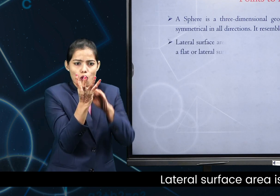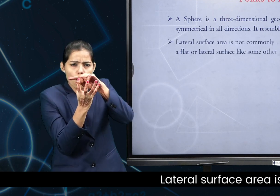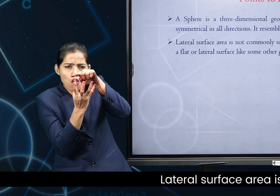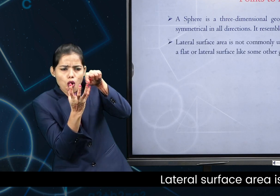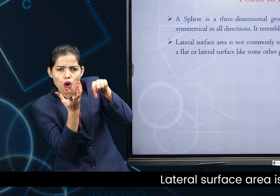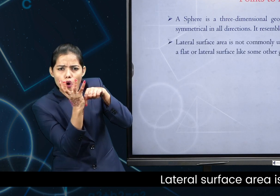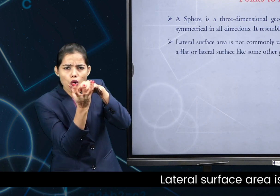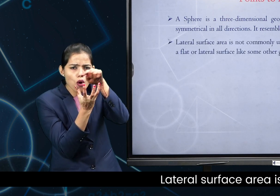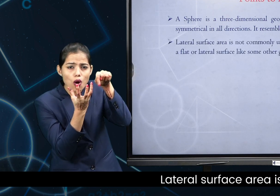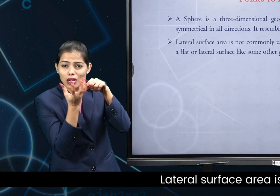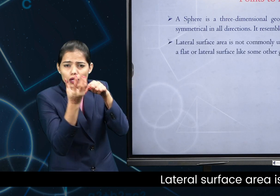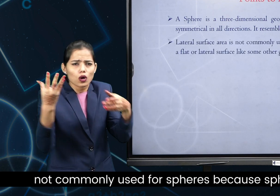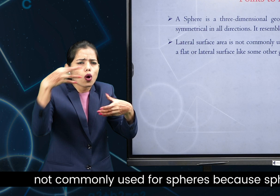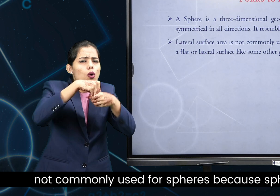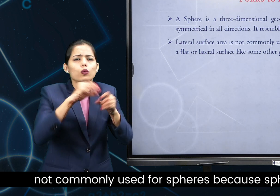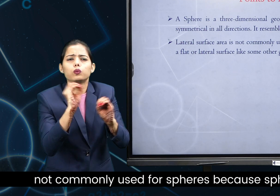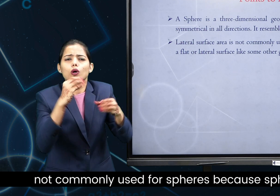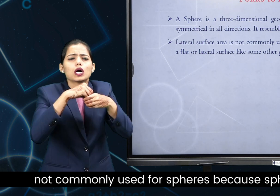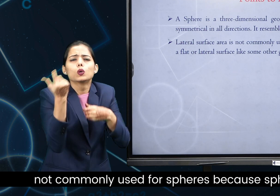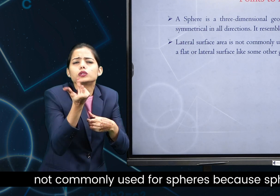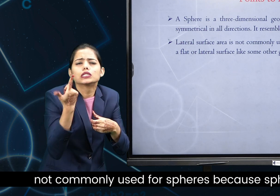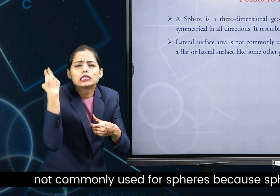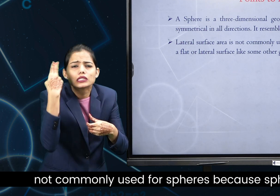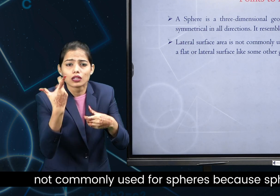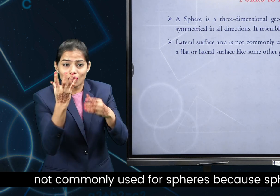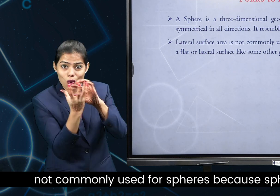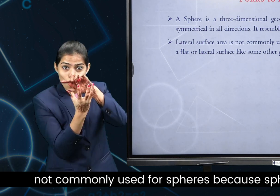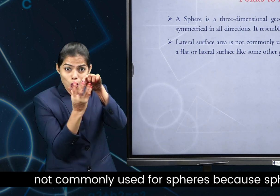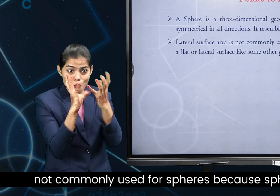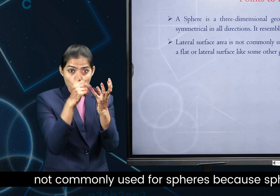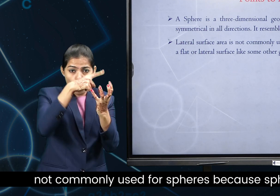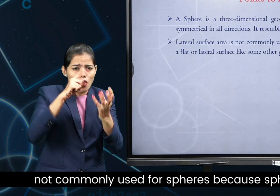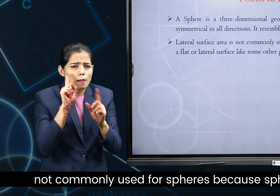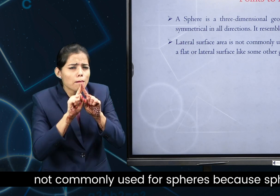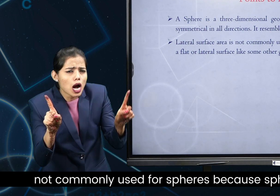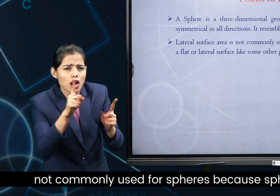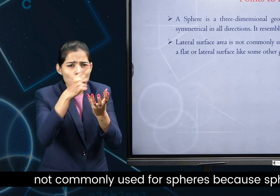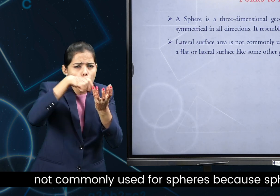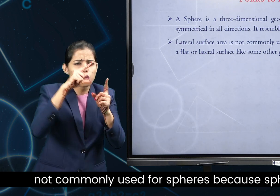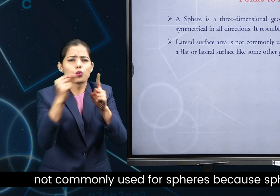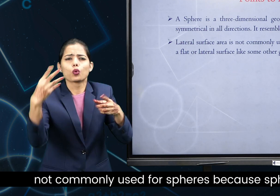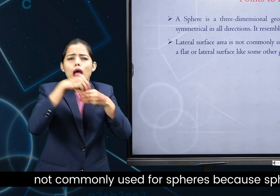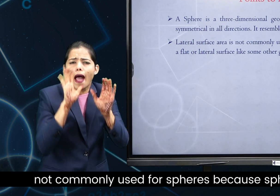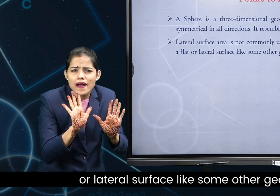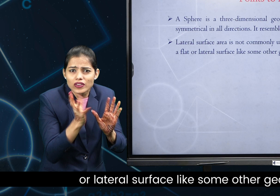Lateral surface area is not commonly used for spheres because spheres do not have a flat or